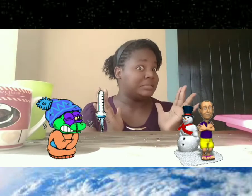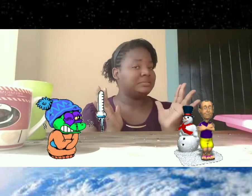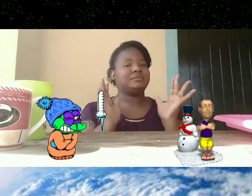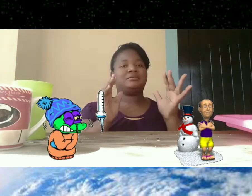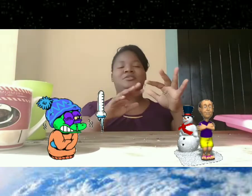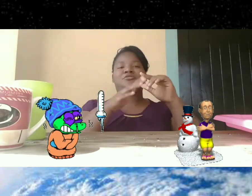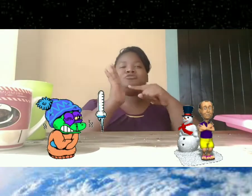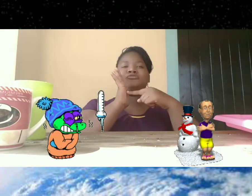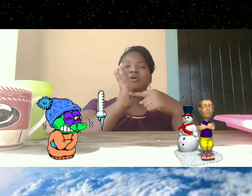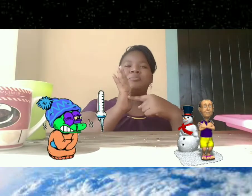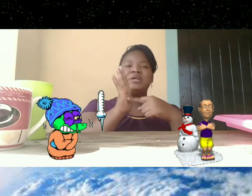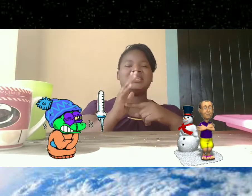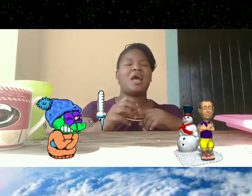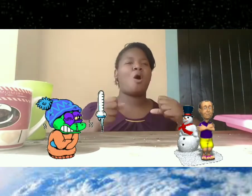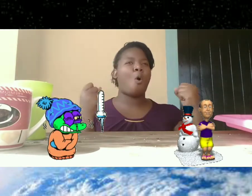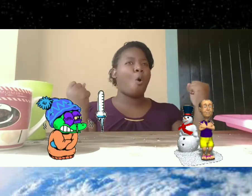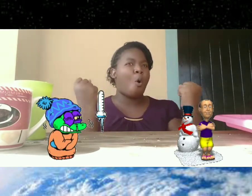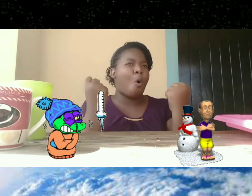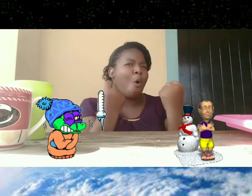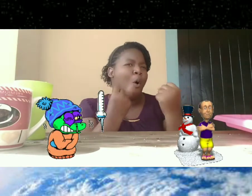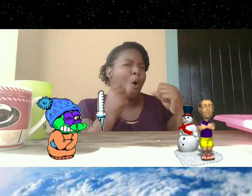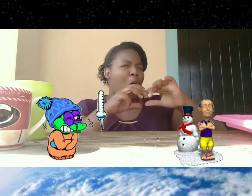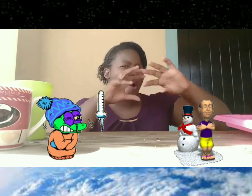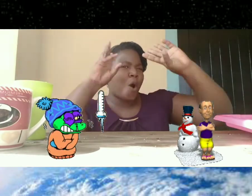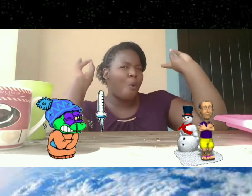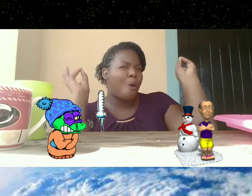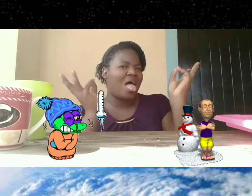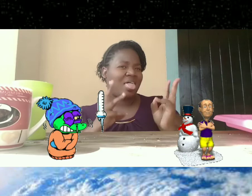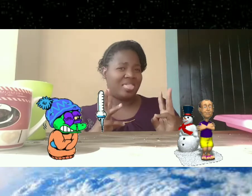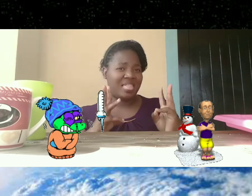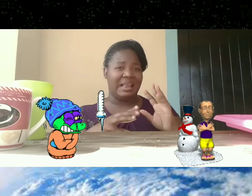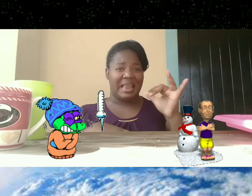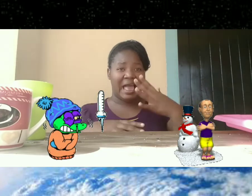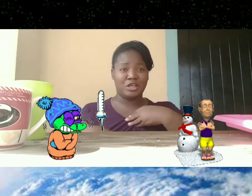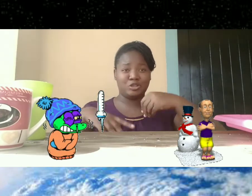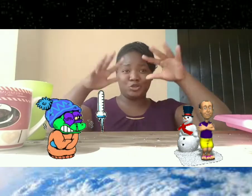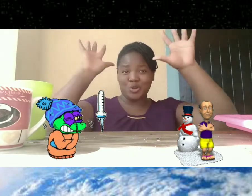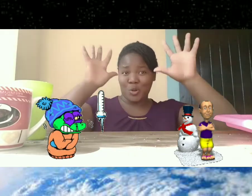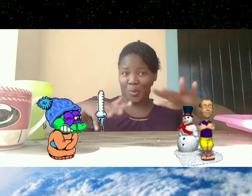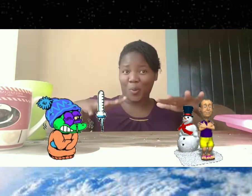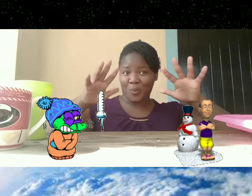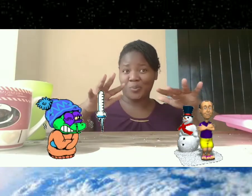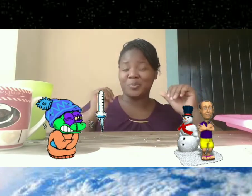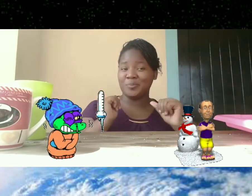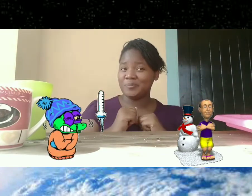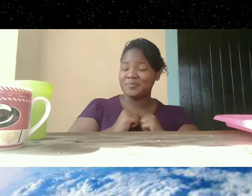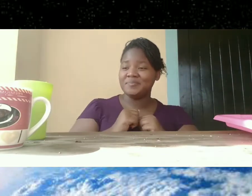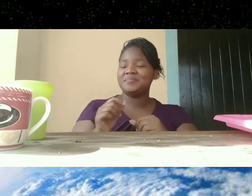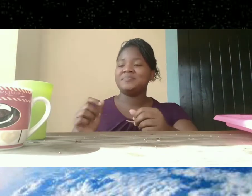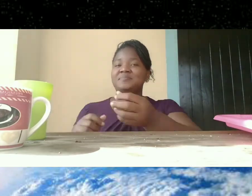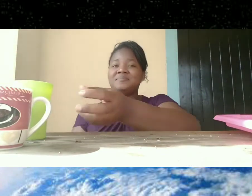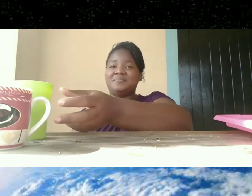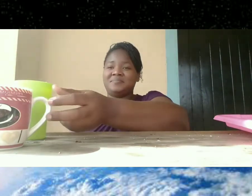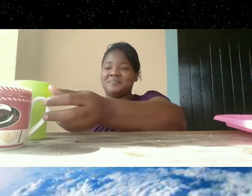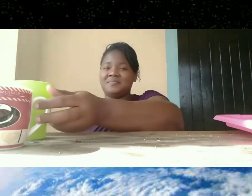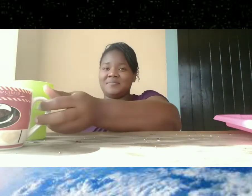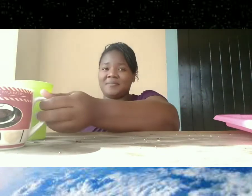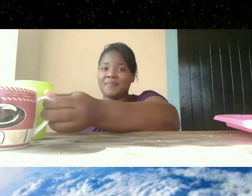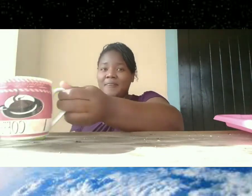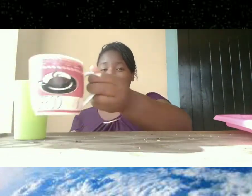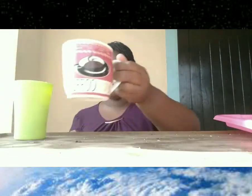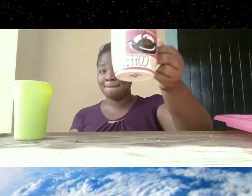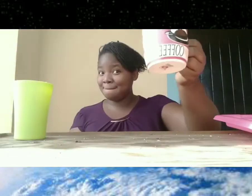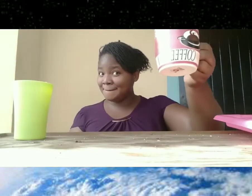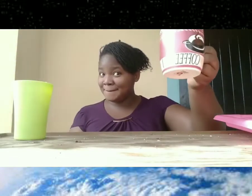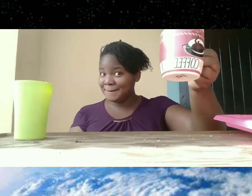cold water. And this represents cold weather, like the snow.